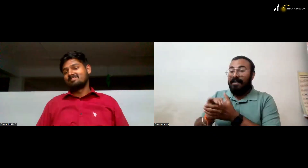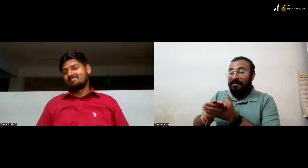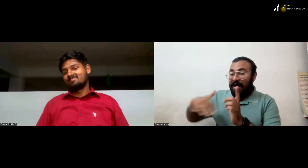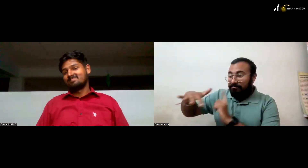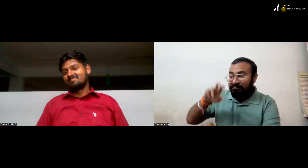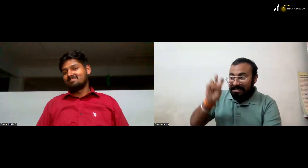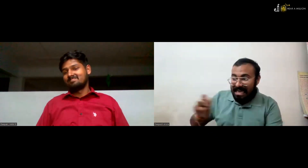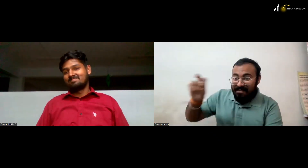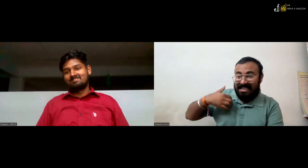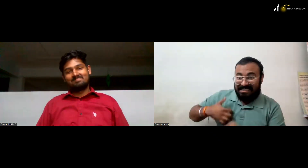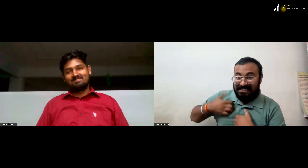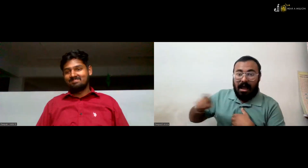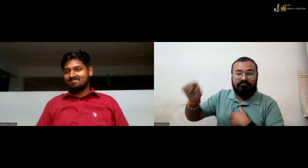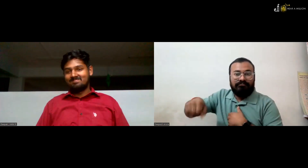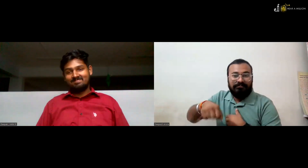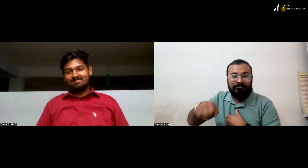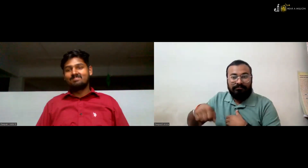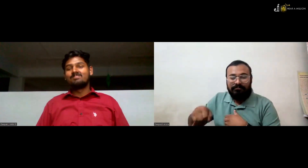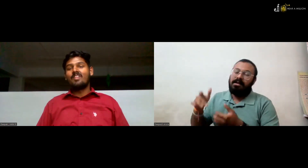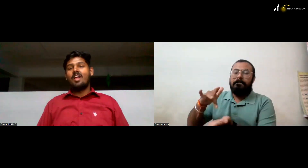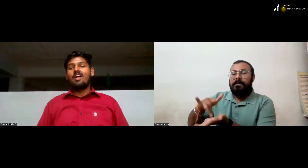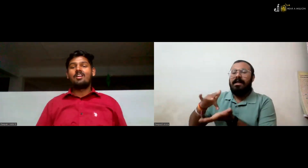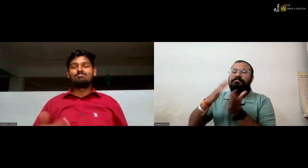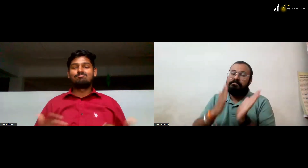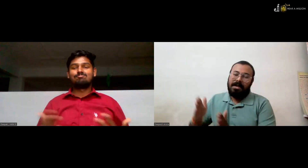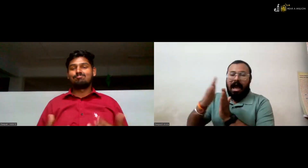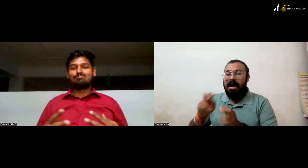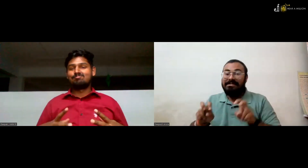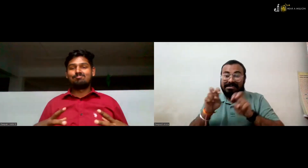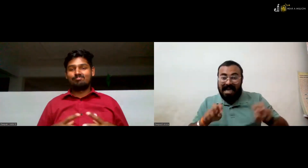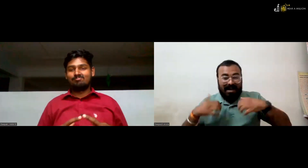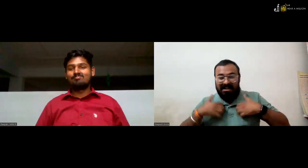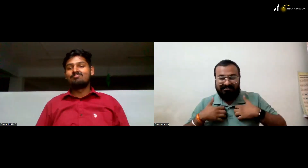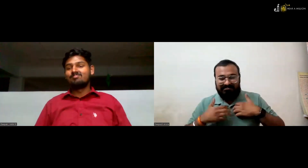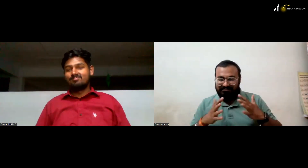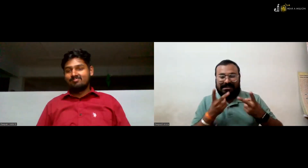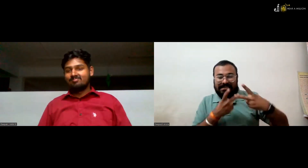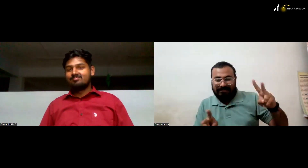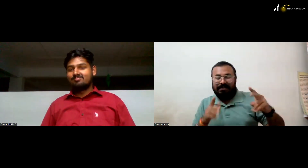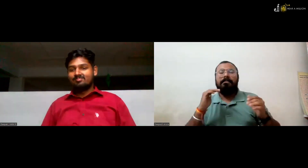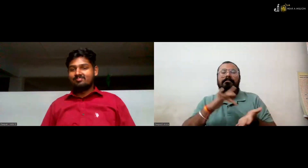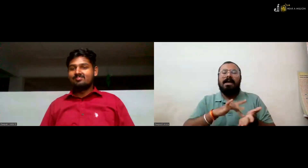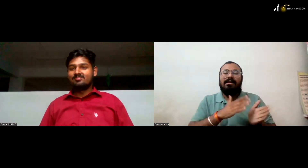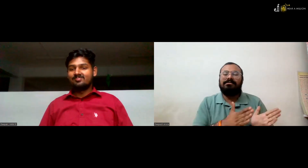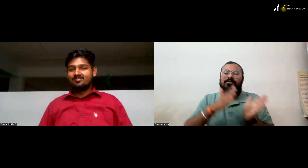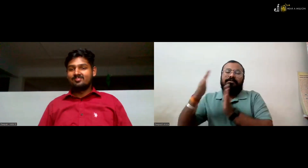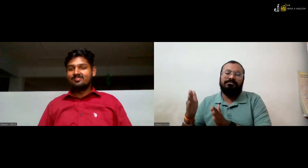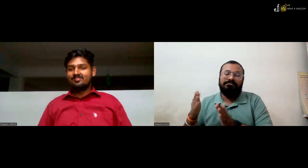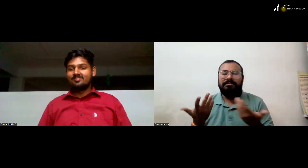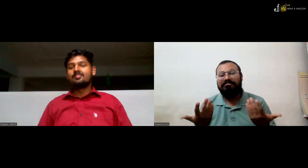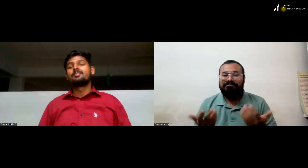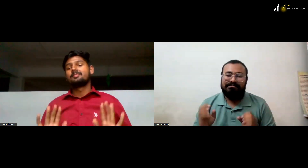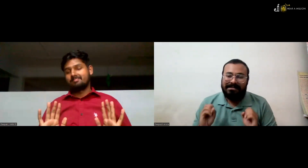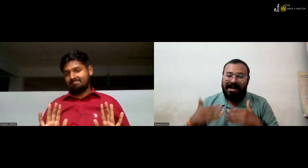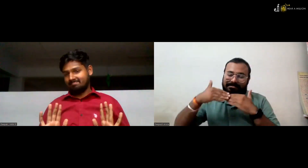traveling, and this is how I developed, like the group of people where they have the